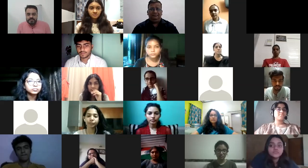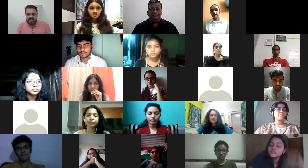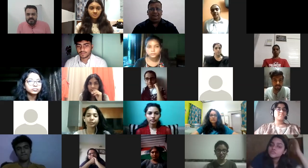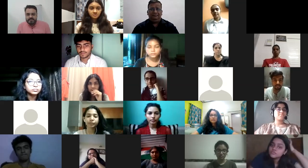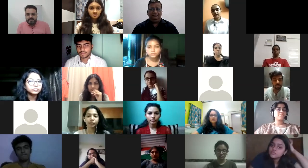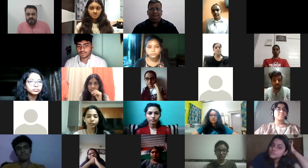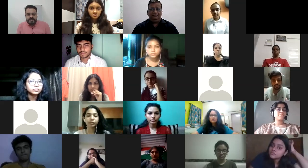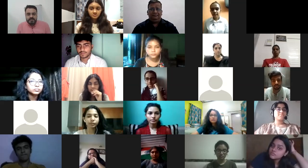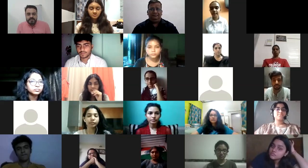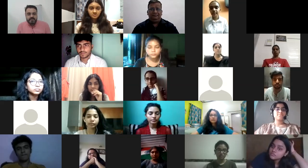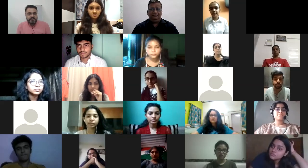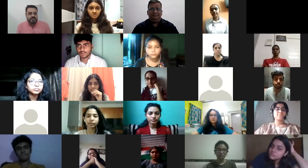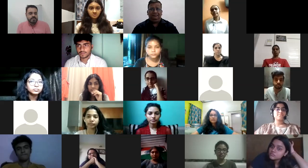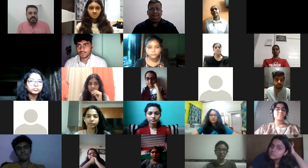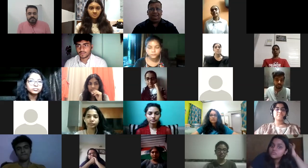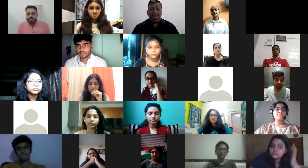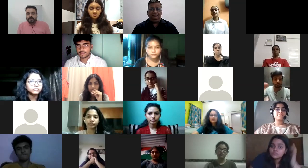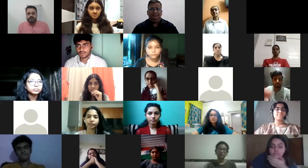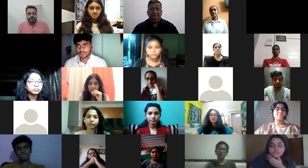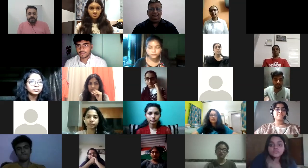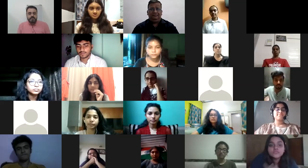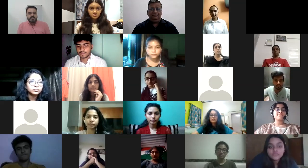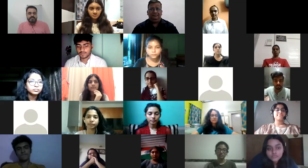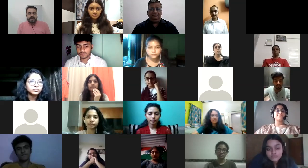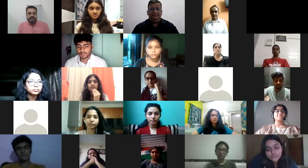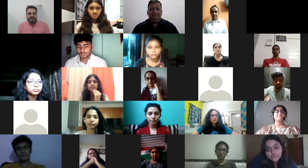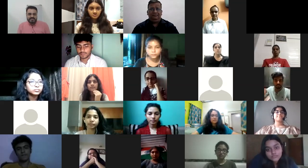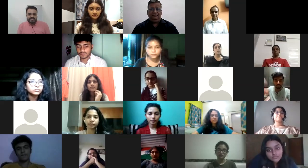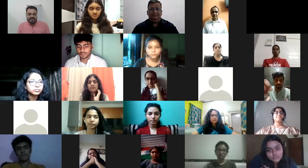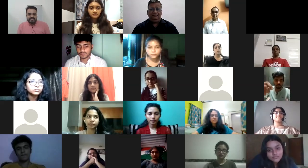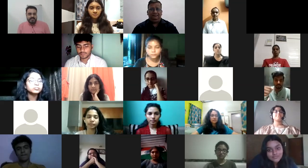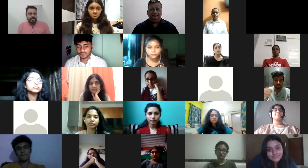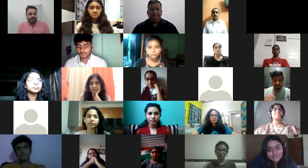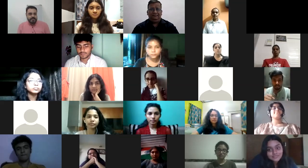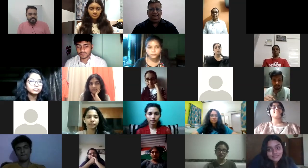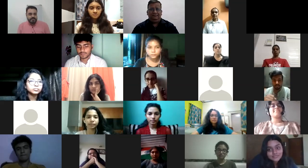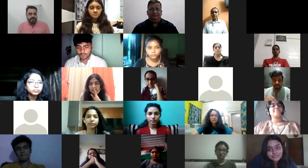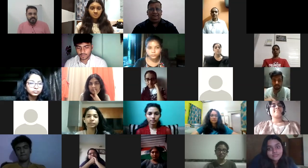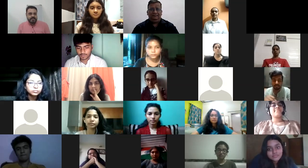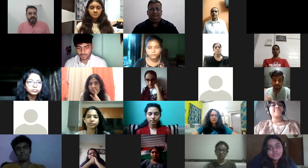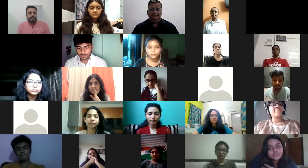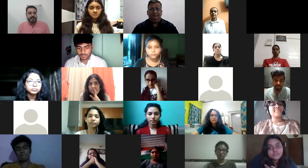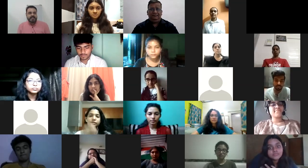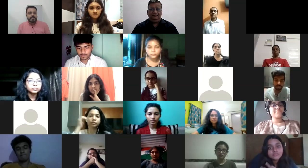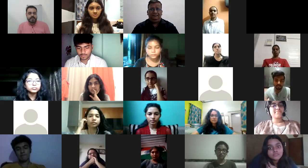them? Okay, so there's one beautiful place called Ishara in Bombay, in Mumbai, in Palladium Mall in Lower